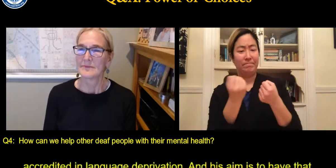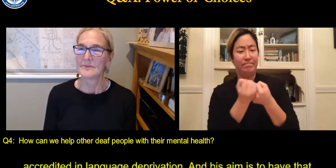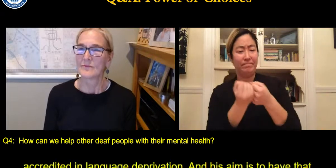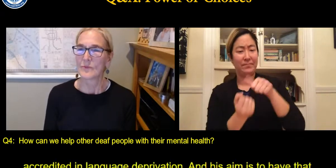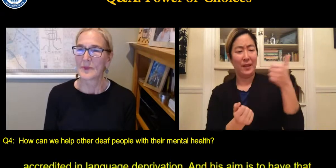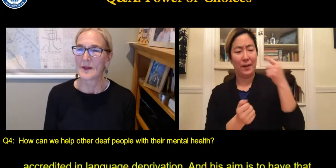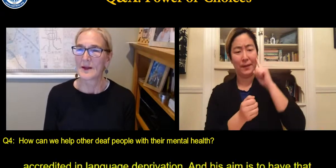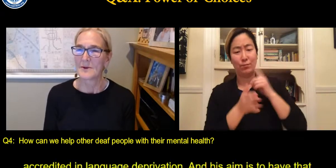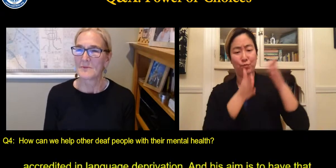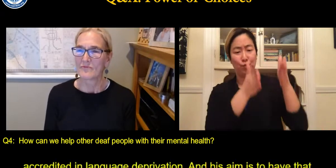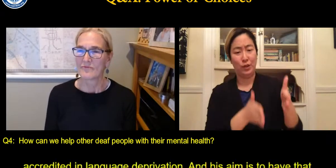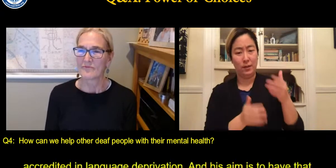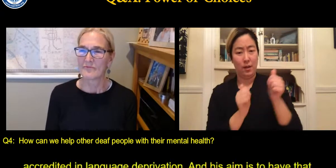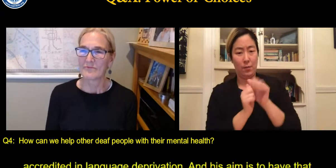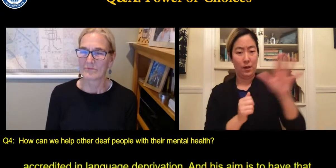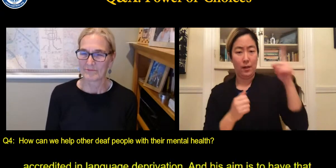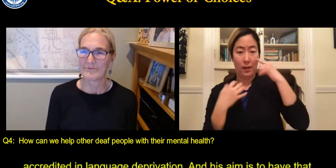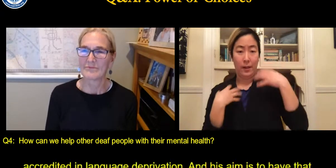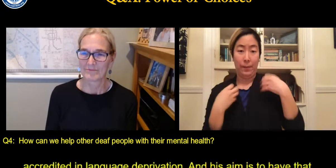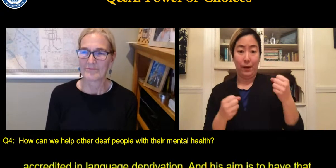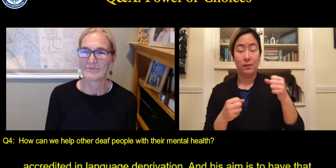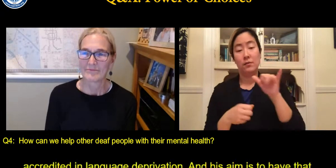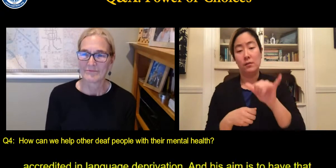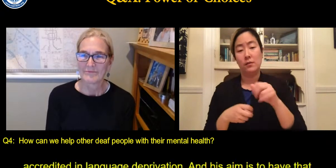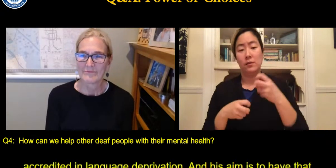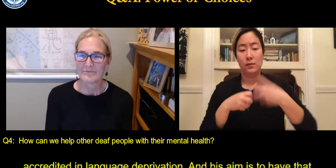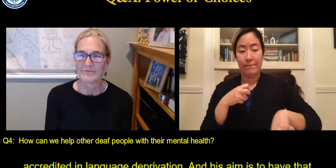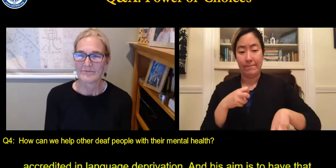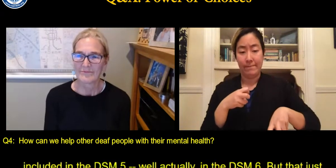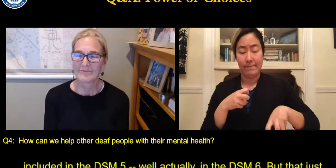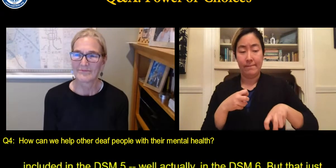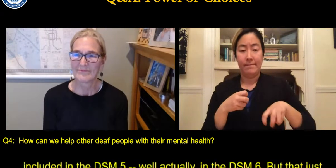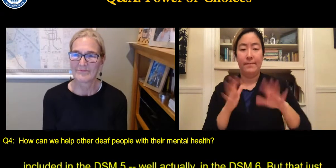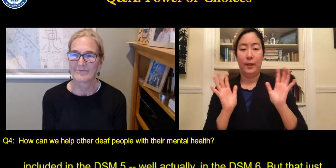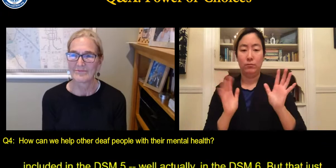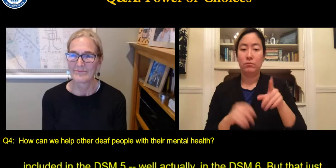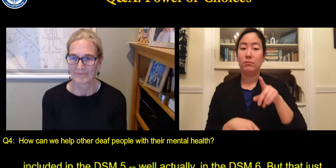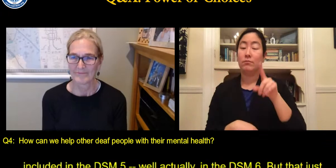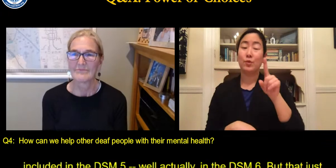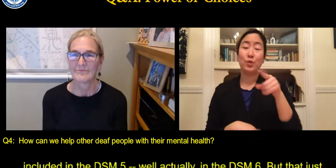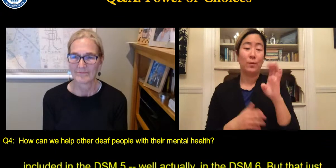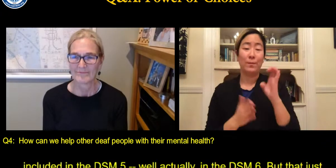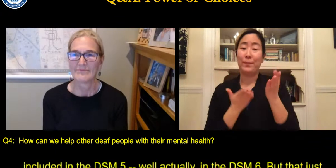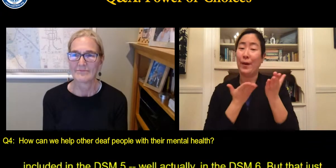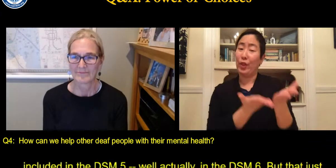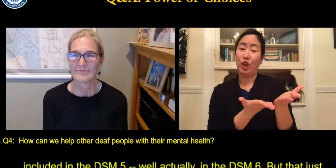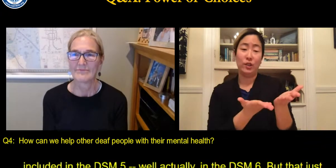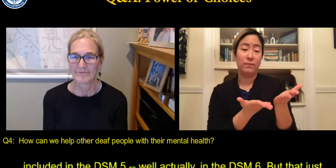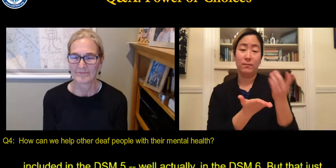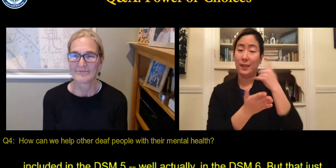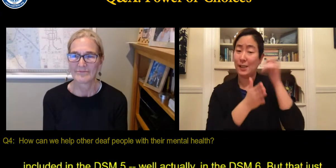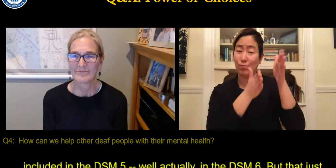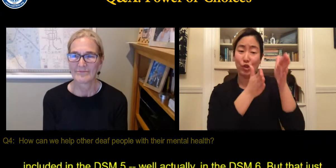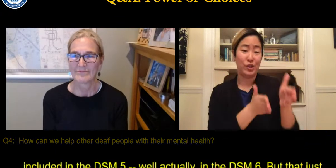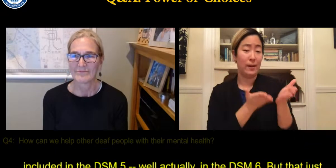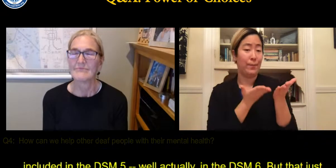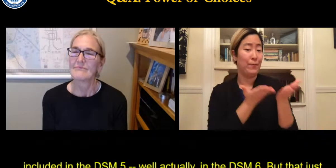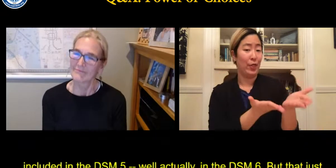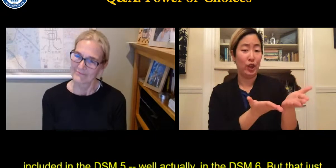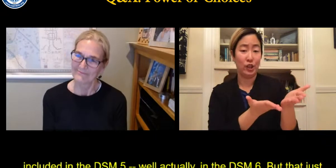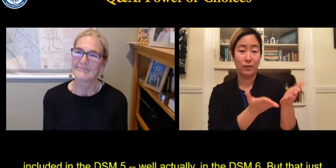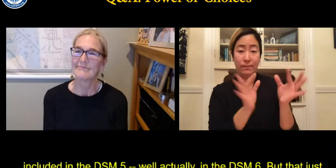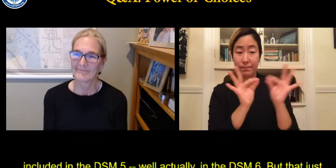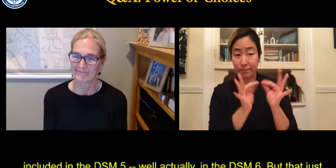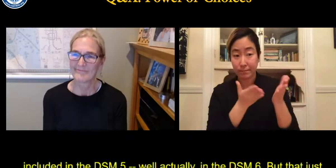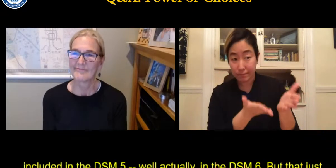return to this question that was asked. Okay, how do we help other deaf people with their mental health? That's a tough